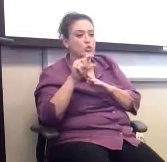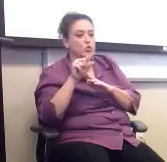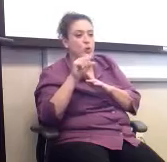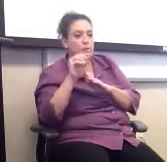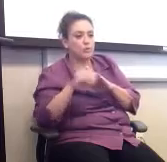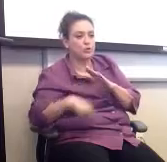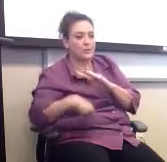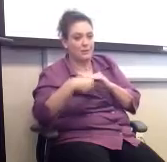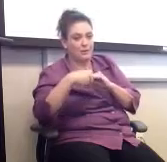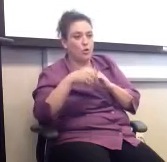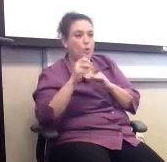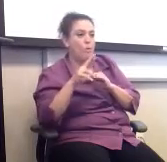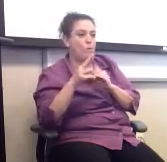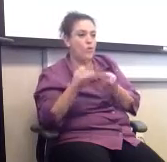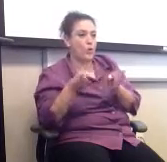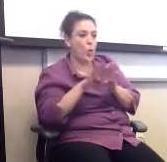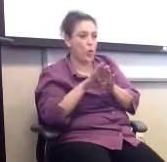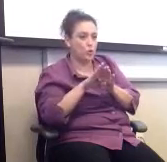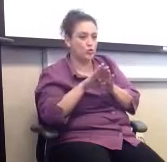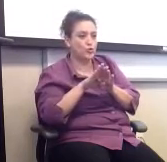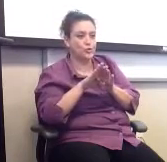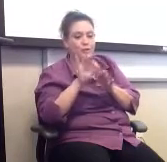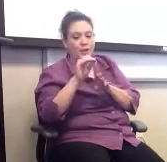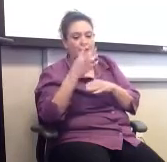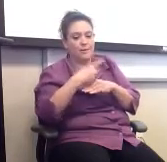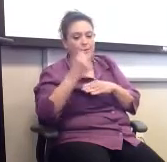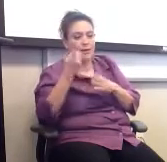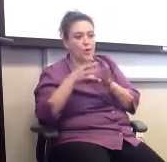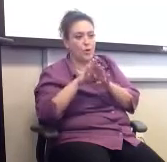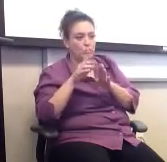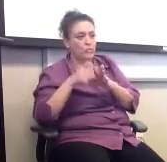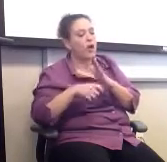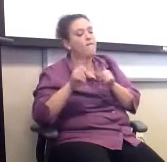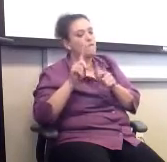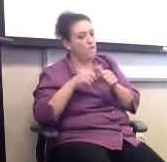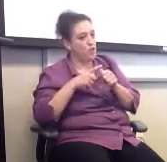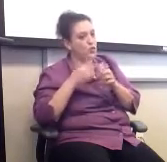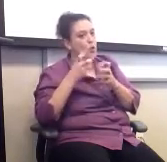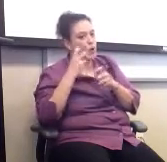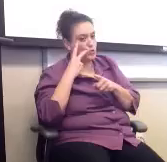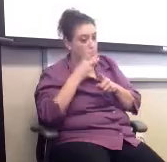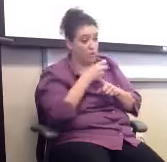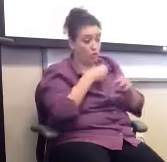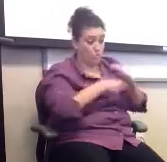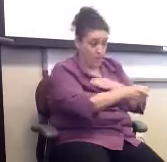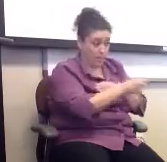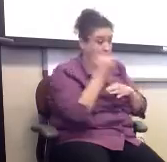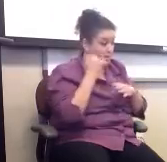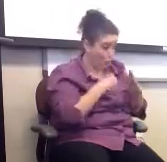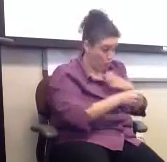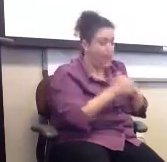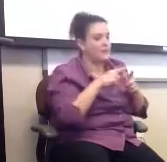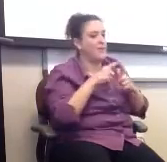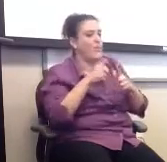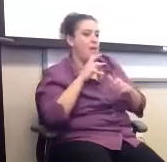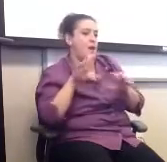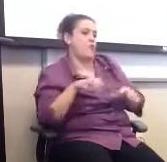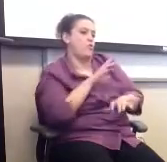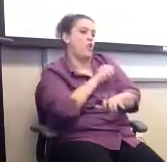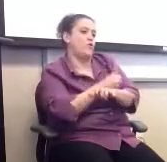the closure one, or the 90 days, until they've actually been placed. Because I'm only gonna authorize for, $2,500